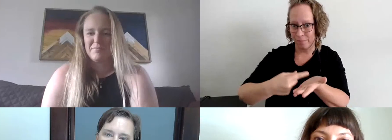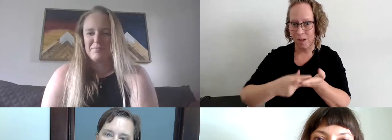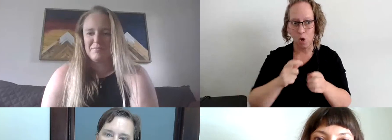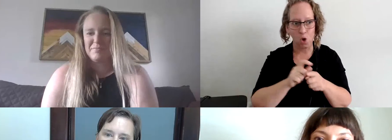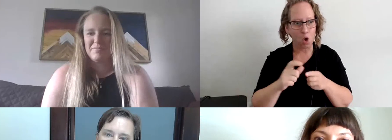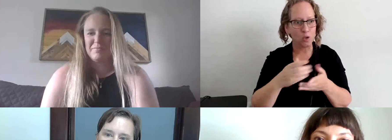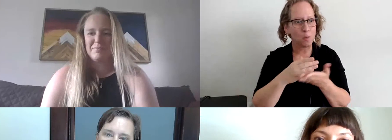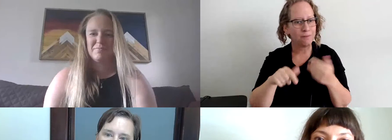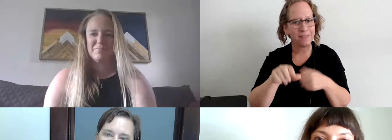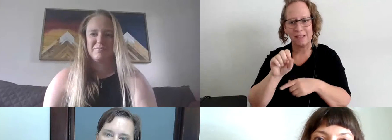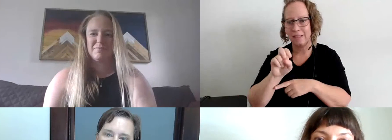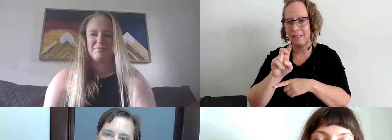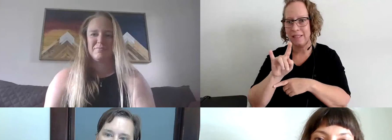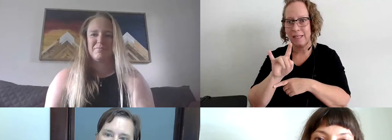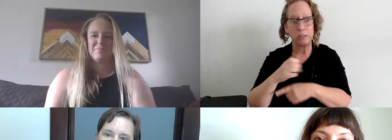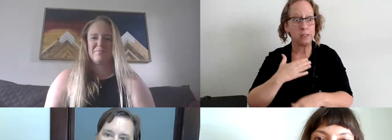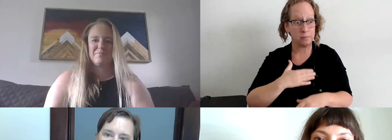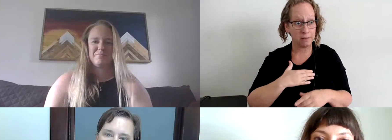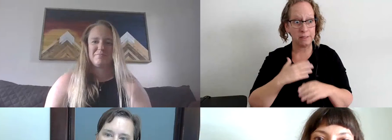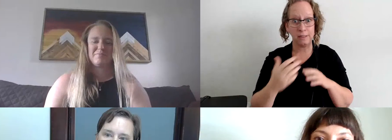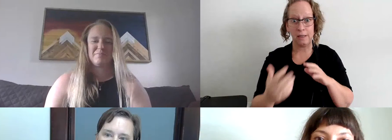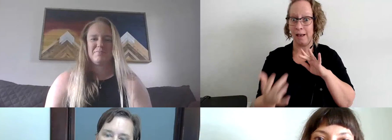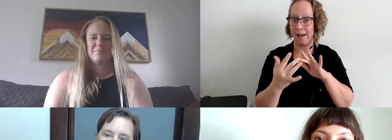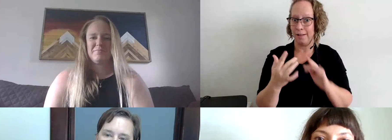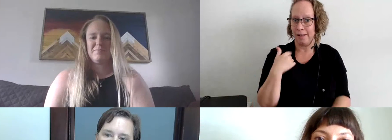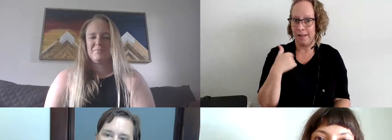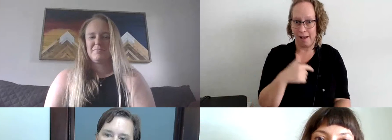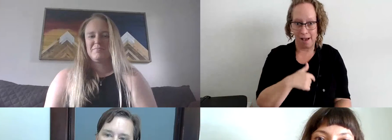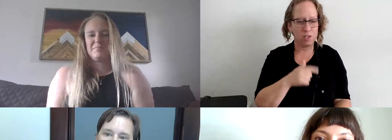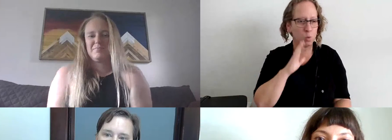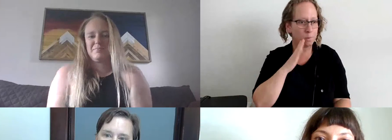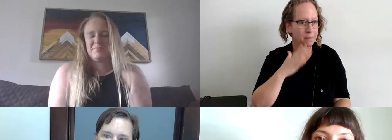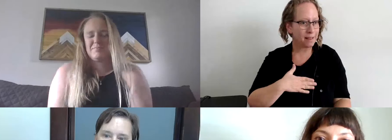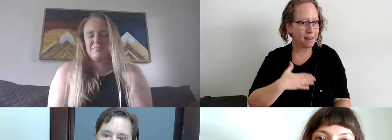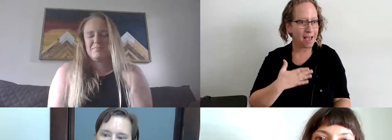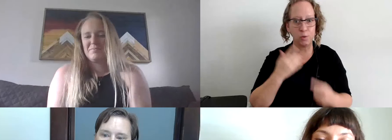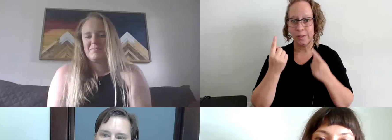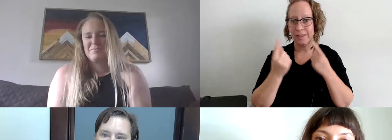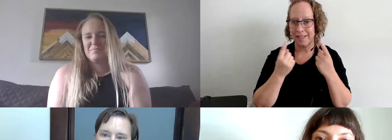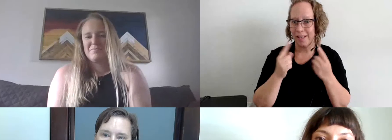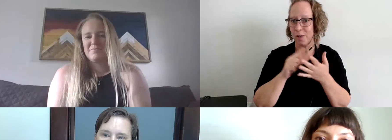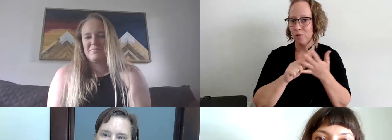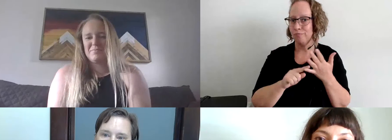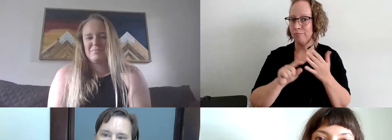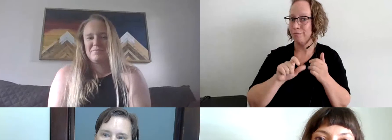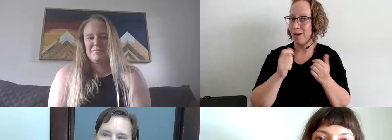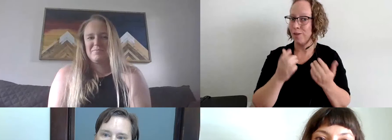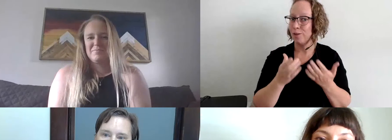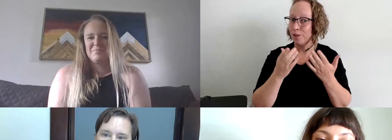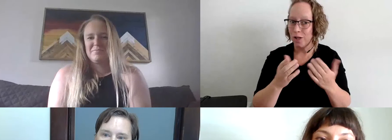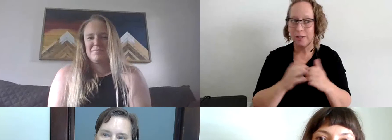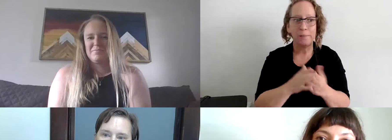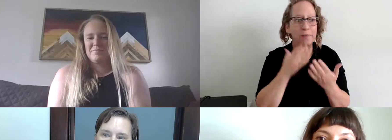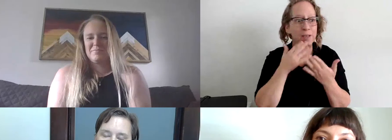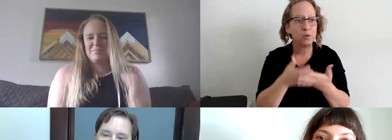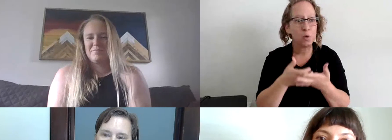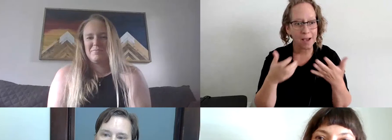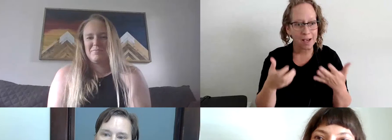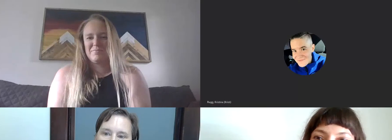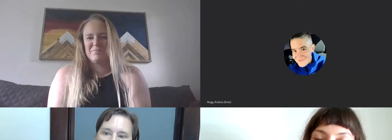of this series, don't hesitate to contact us, and we will be glad to consider those suggestions. Thank you very